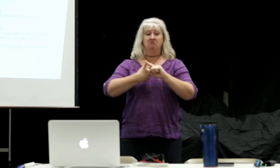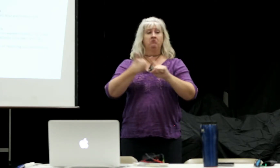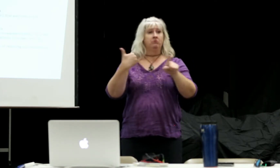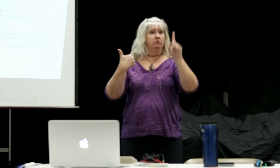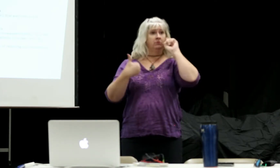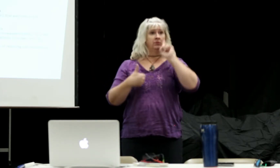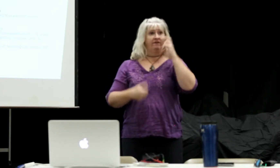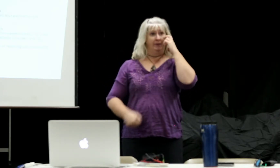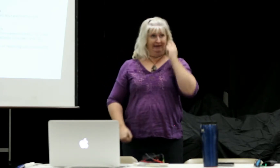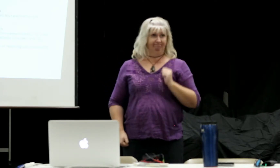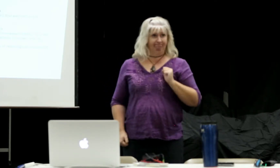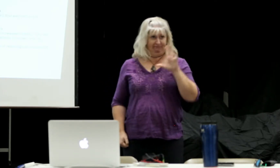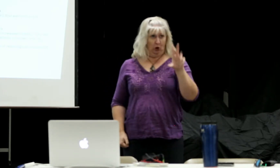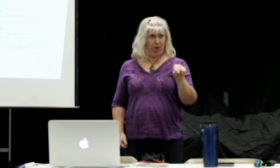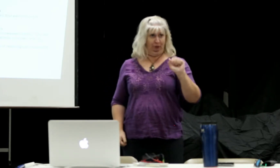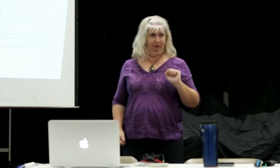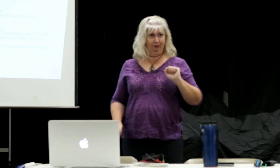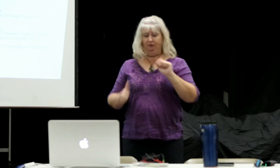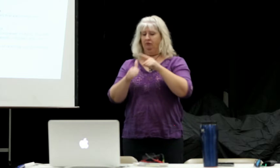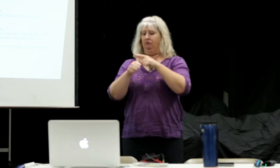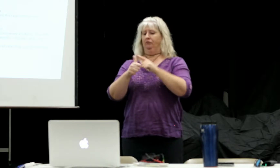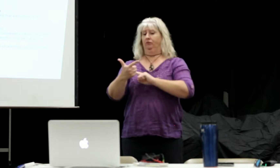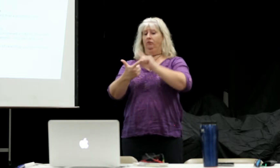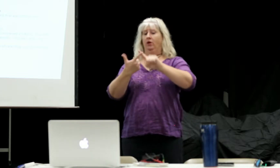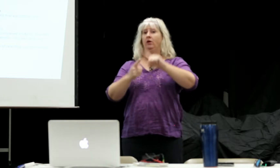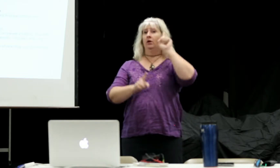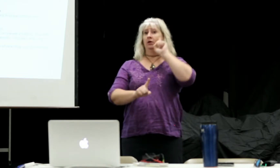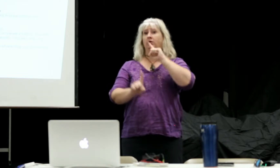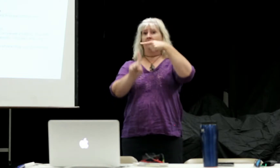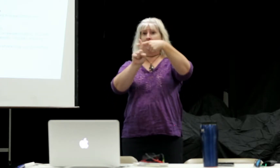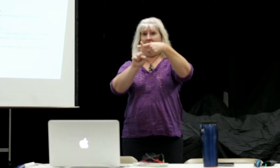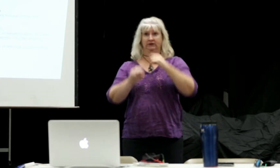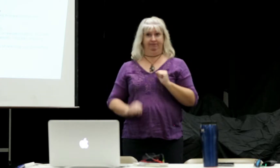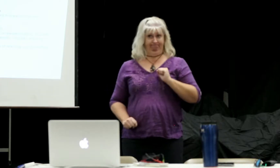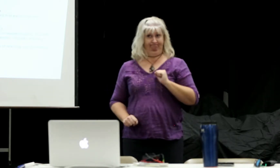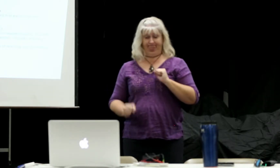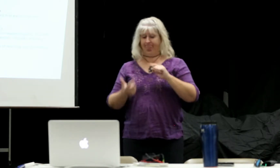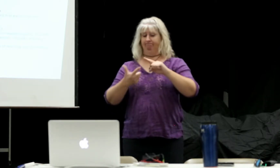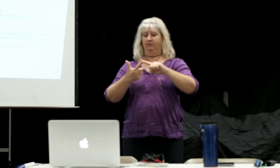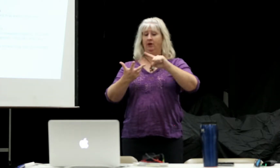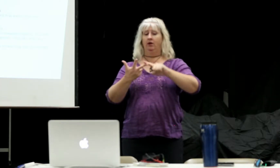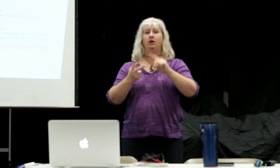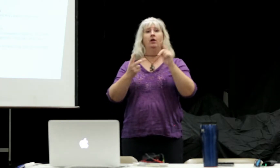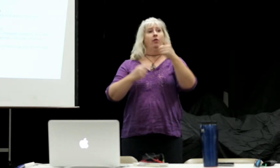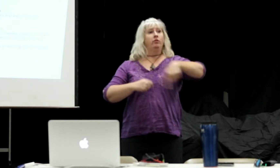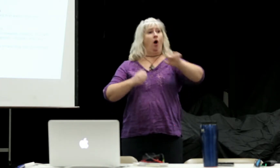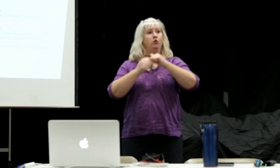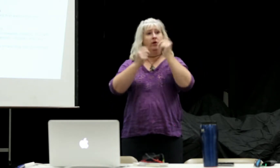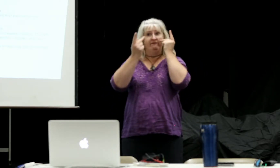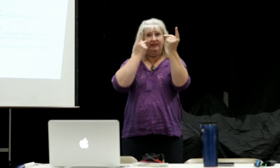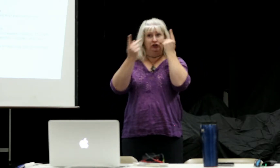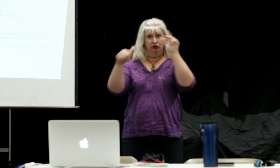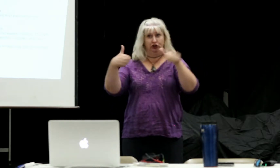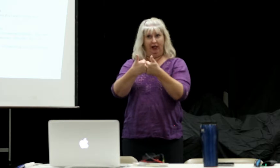list, and some examples were, if the patient is deaf and blind, if they are deaf plus, if those who